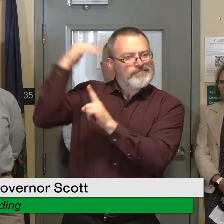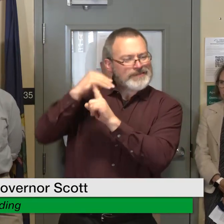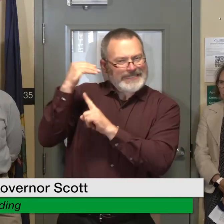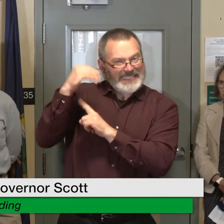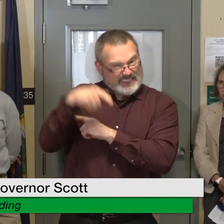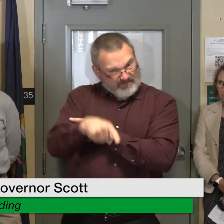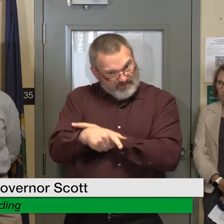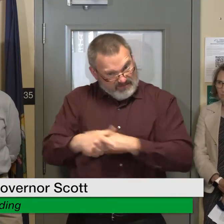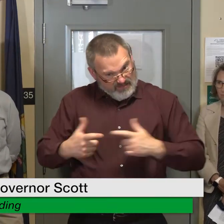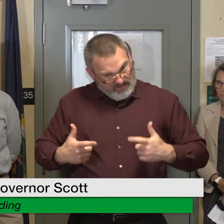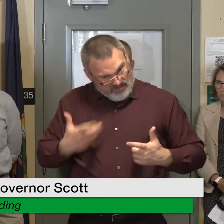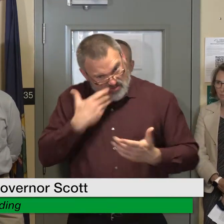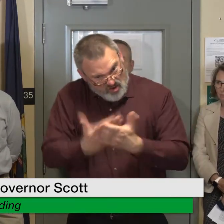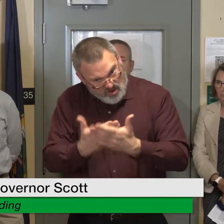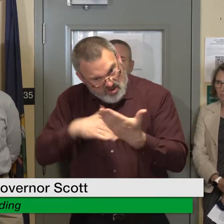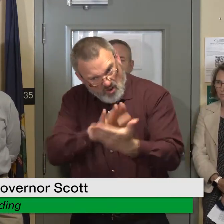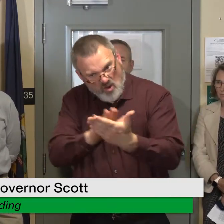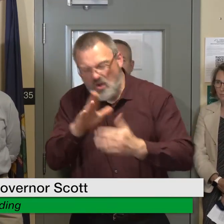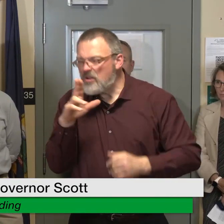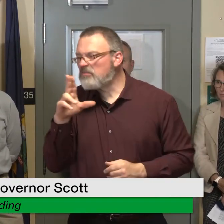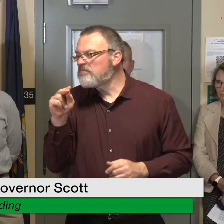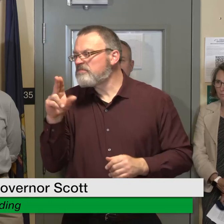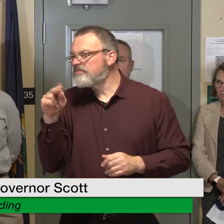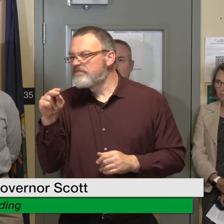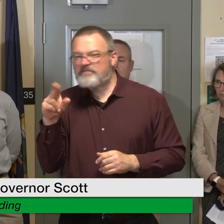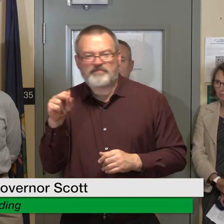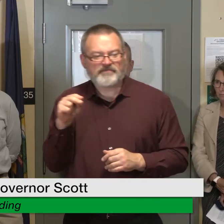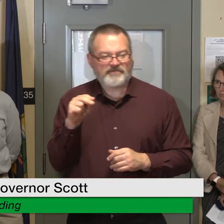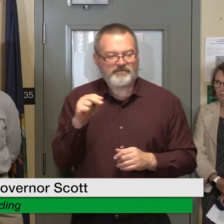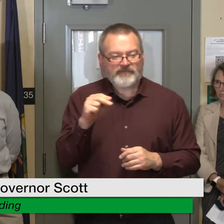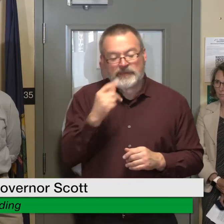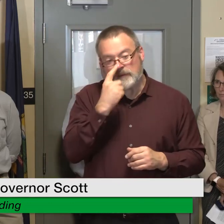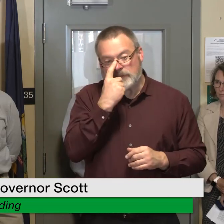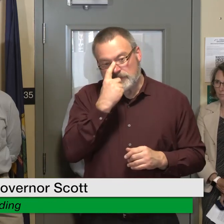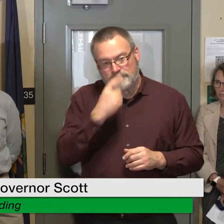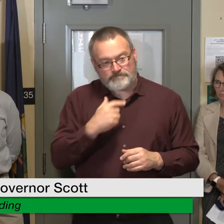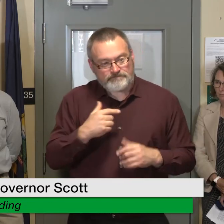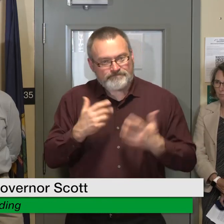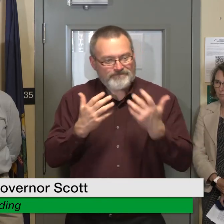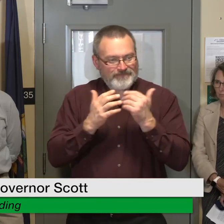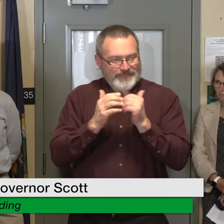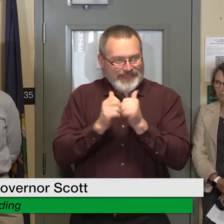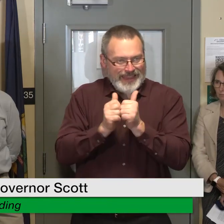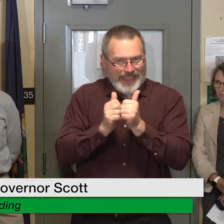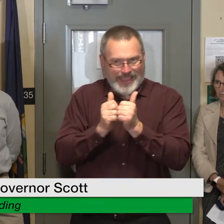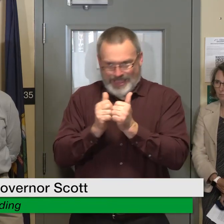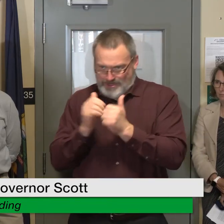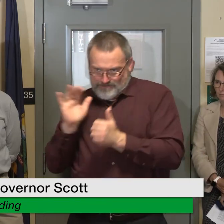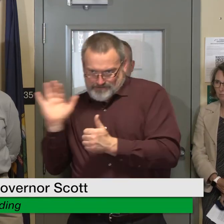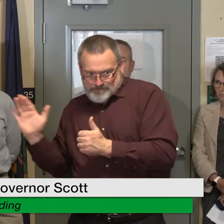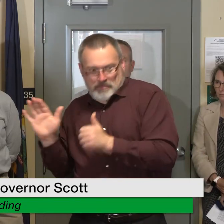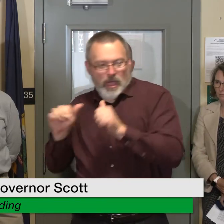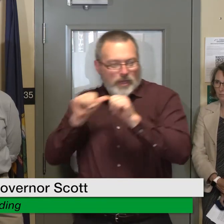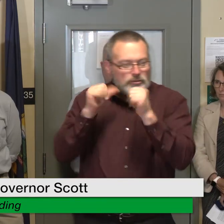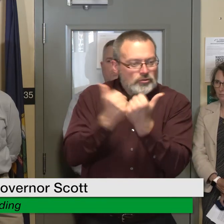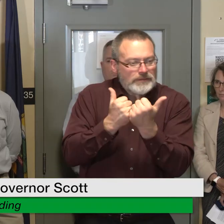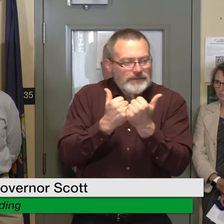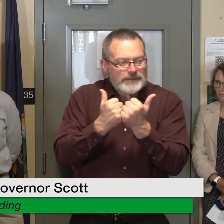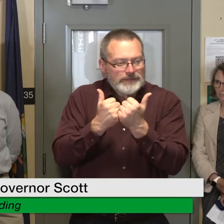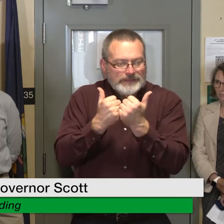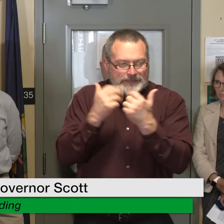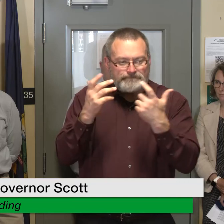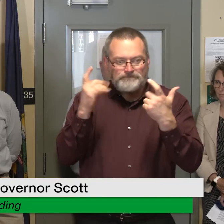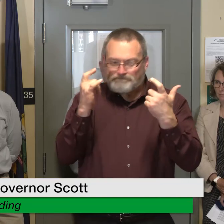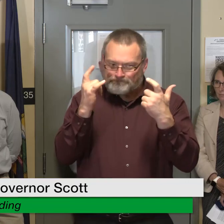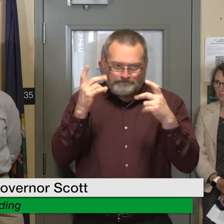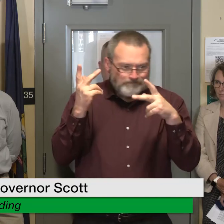approach, if it ever was. Make no mistake, the agency agrees that we need more capacity for floodwaters in ways